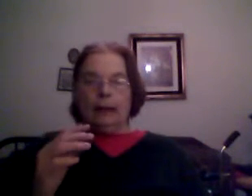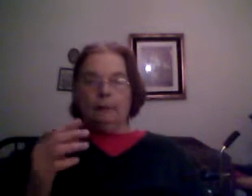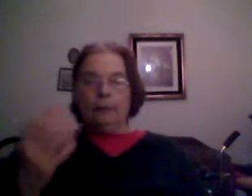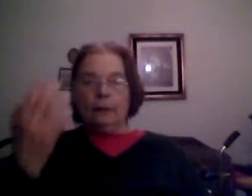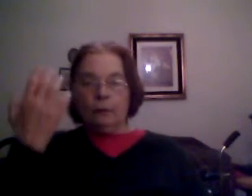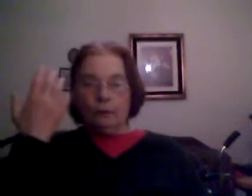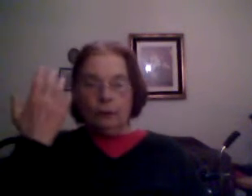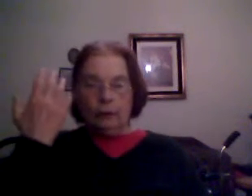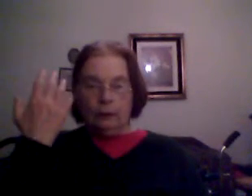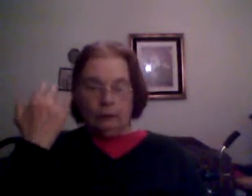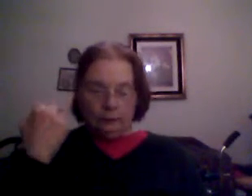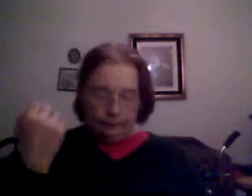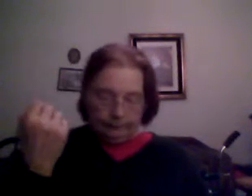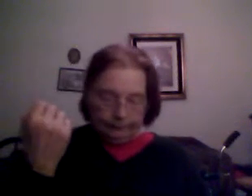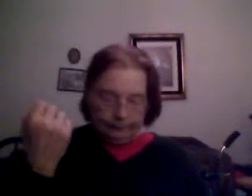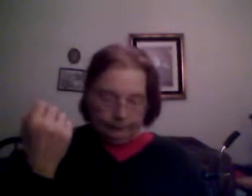Described from the rear